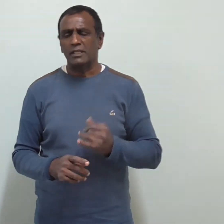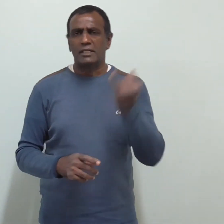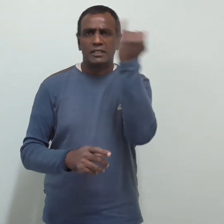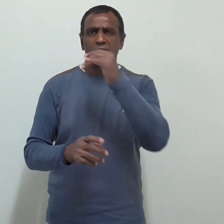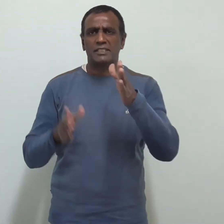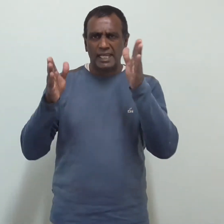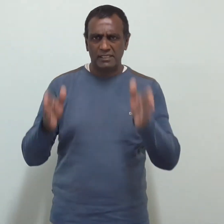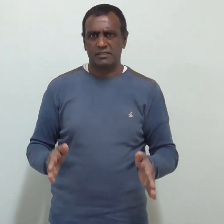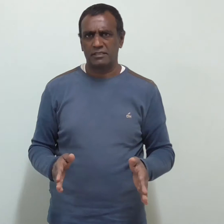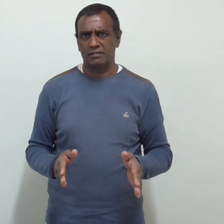the designers